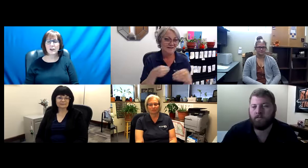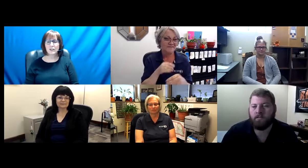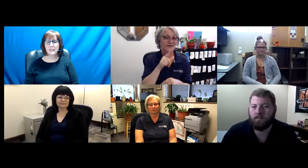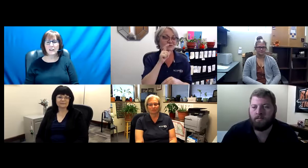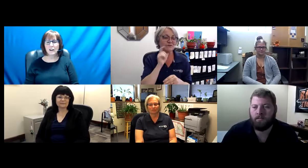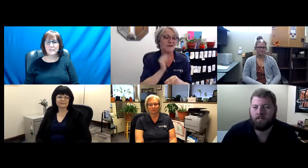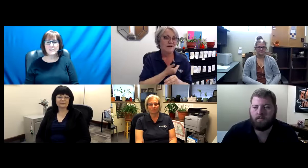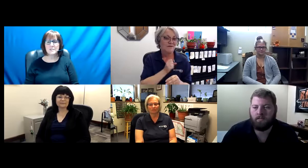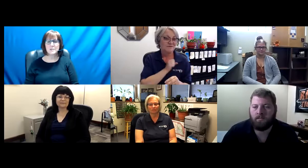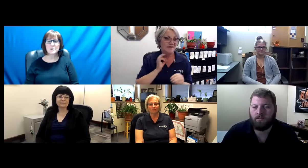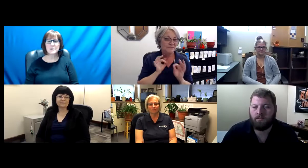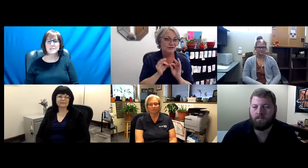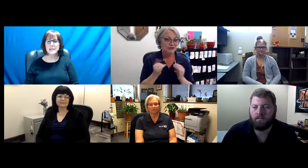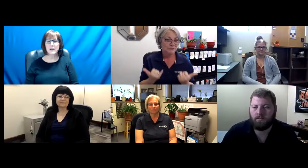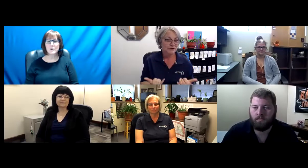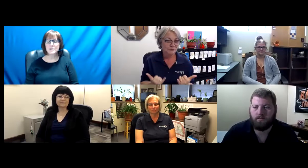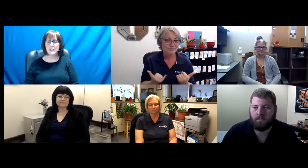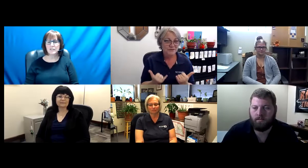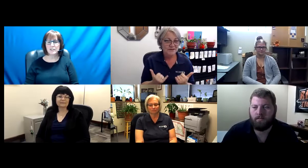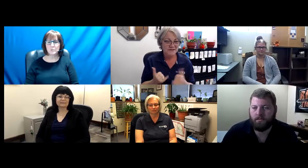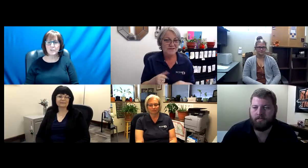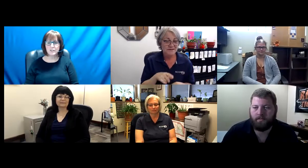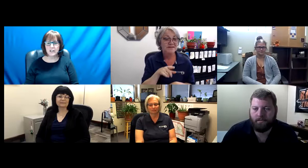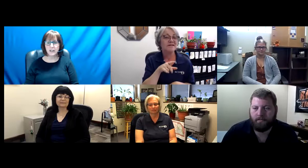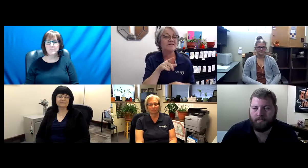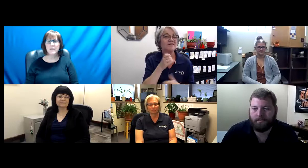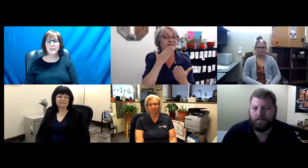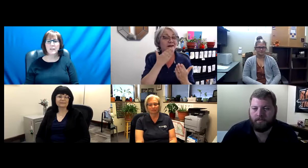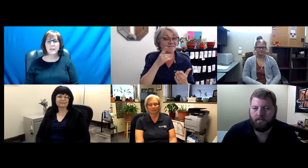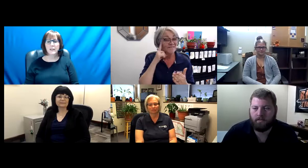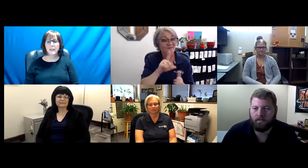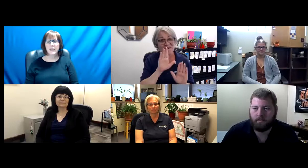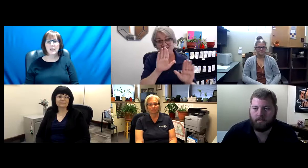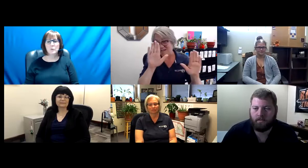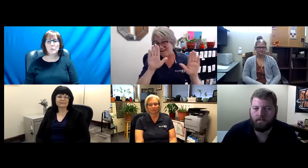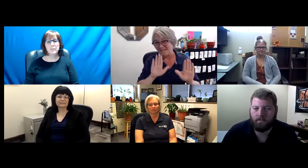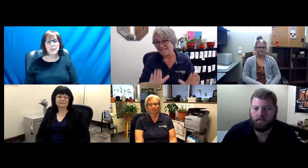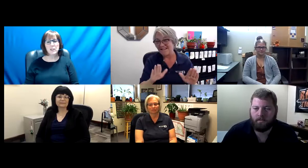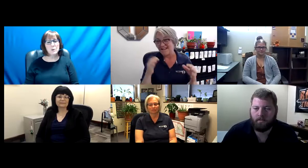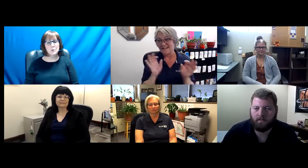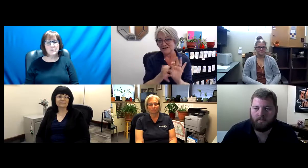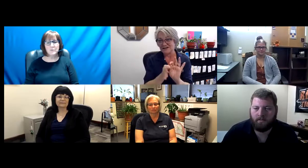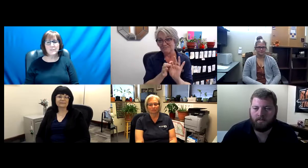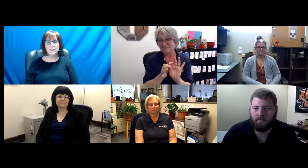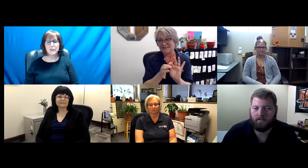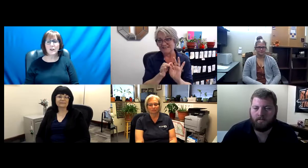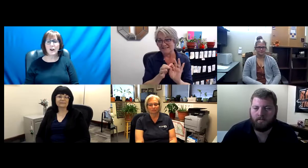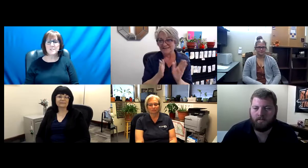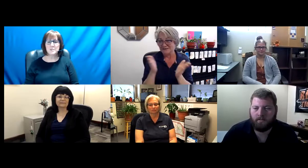Lincoln office, who is our staff interpreter today. And we want to thank you for your awesome